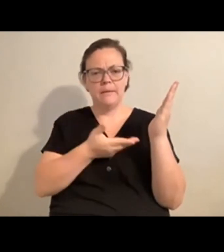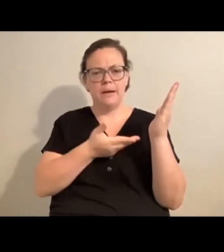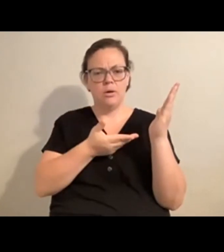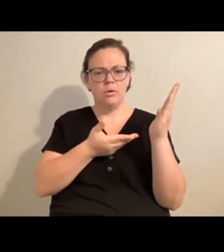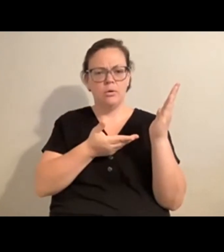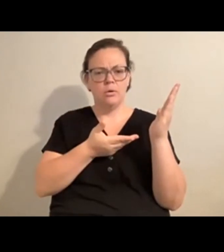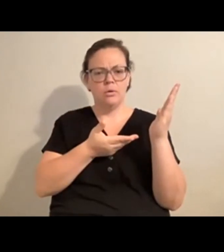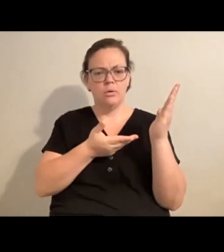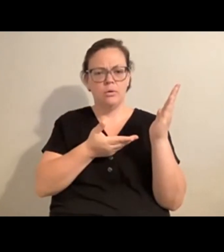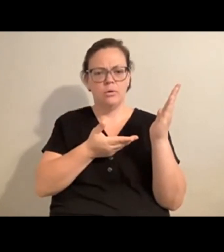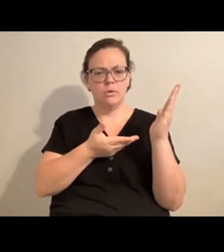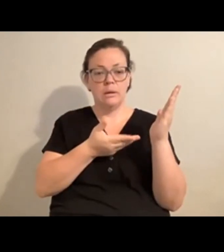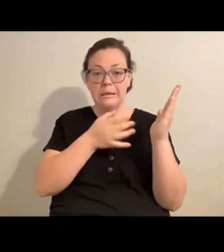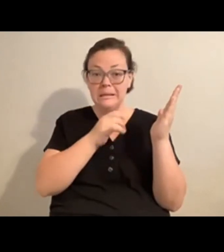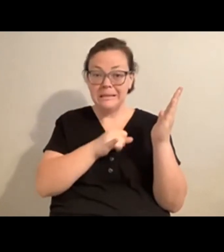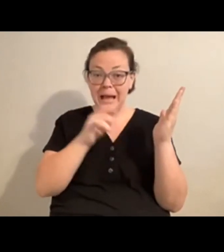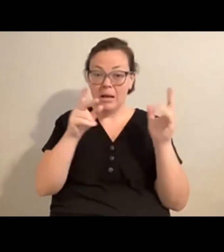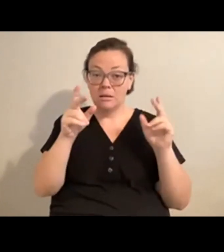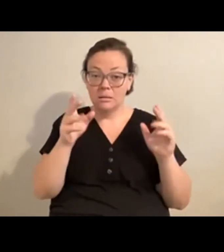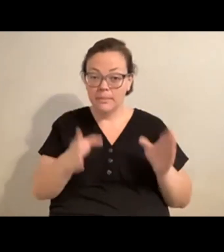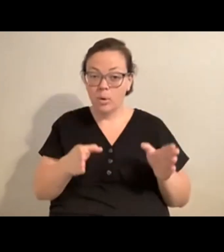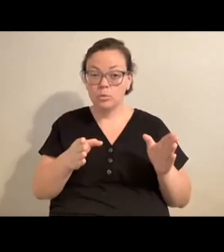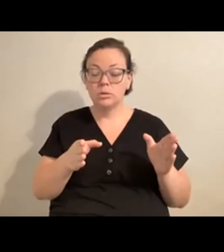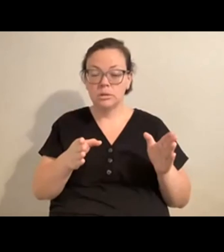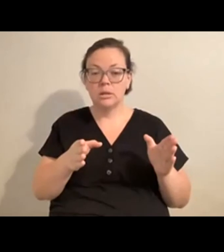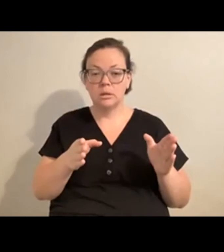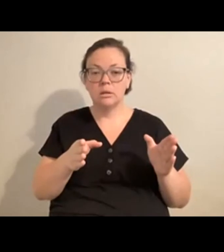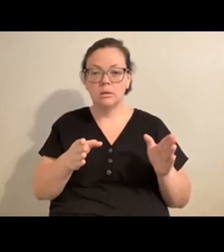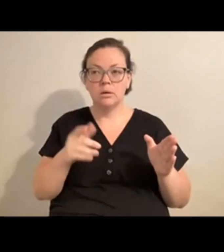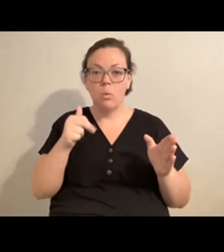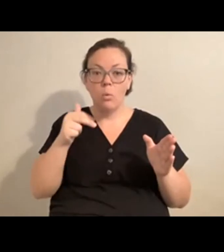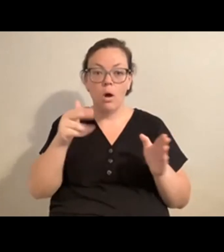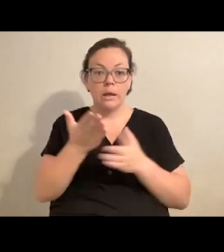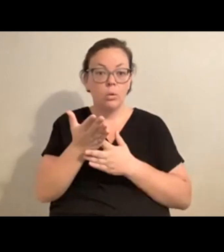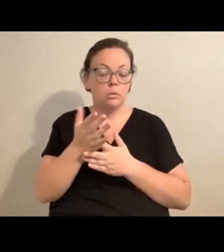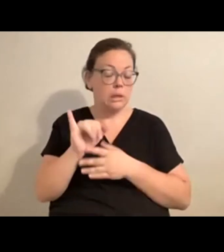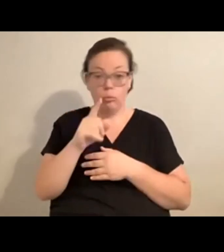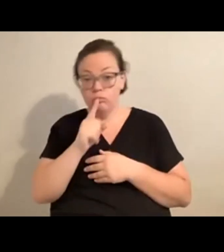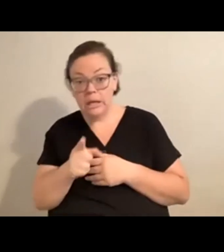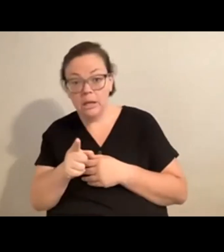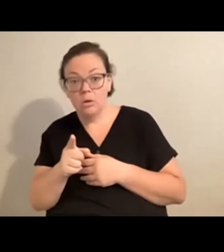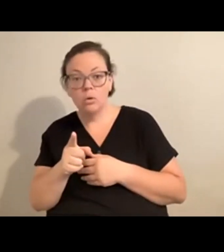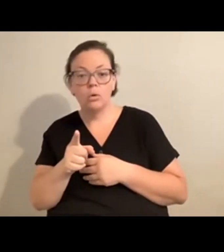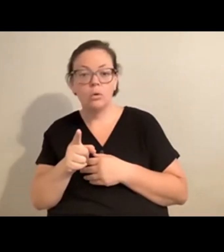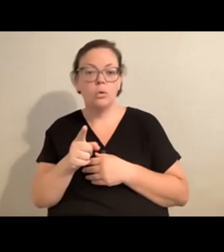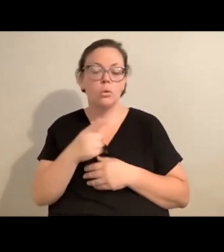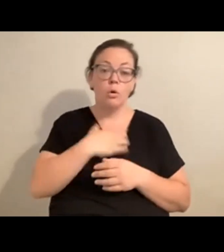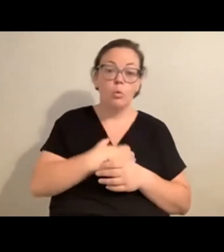person walking through, is that real or is that a wish?